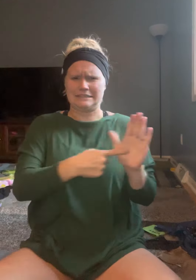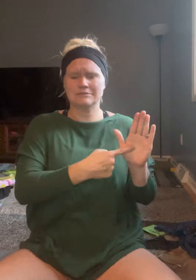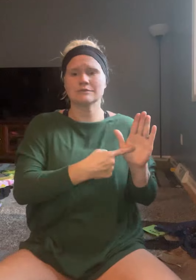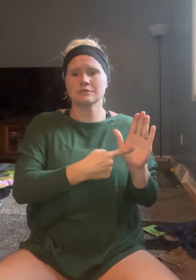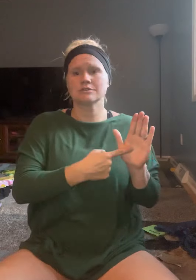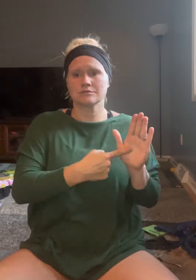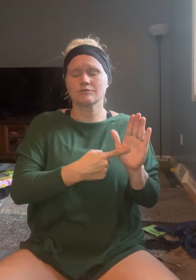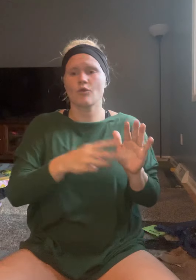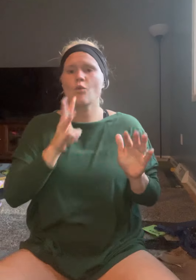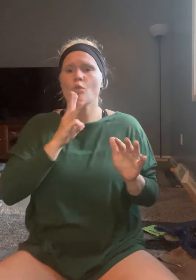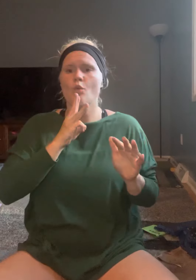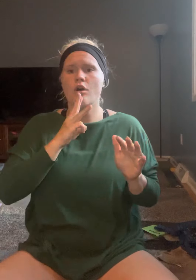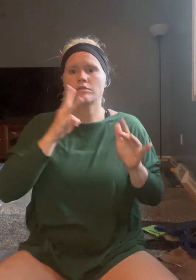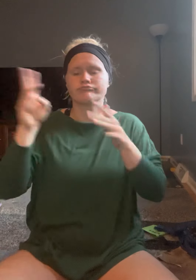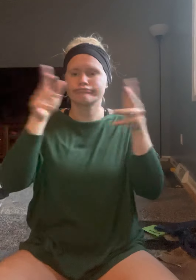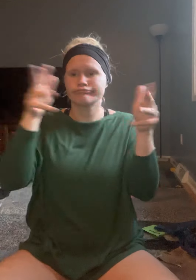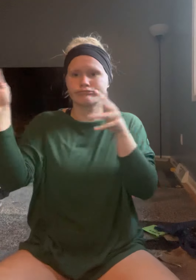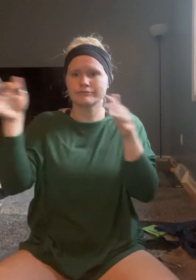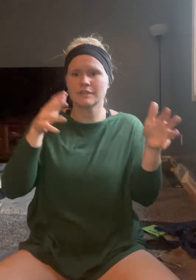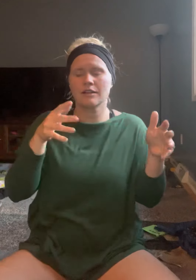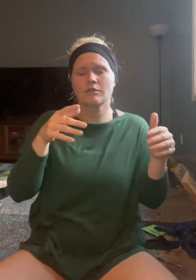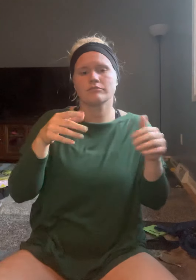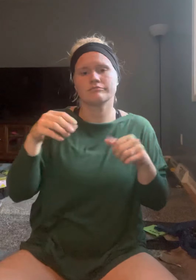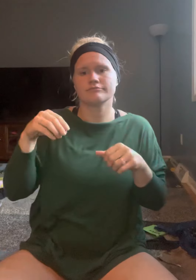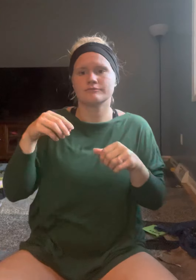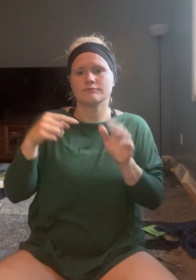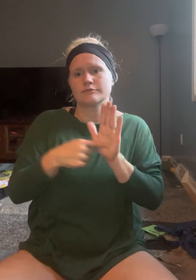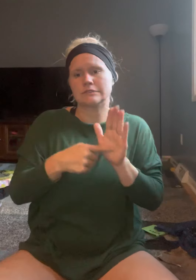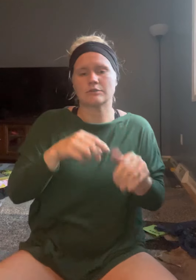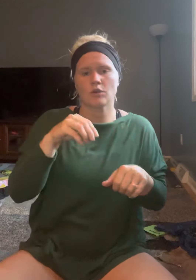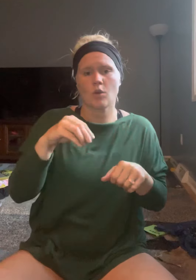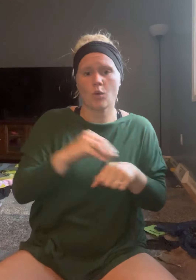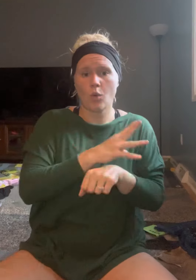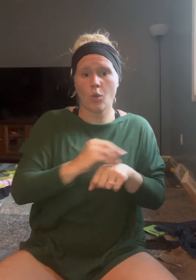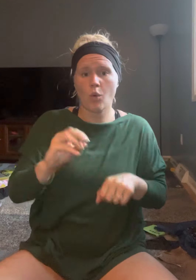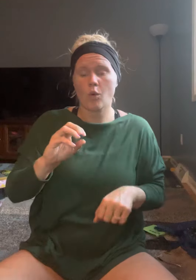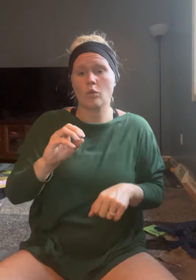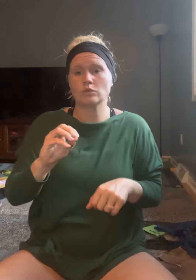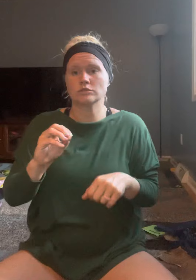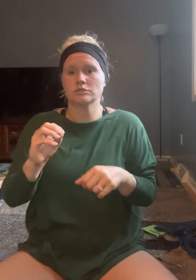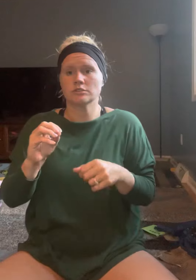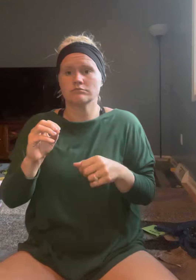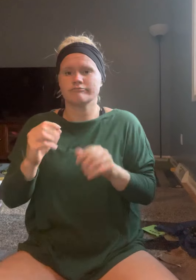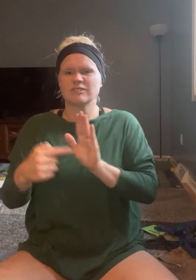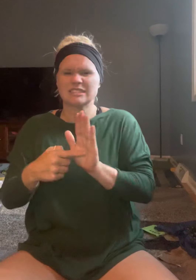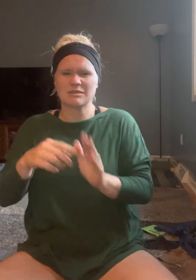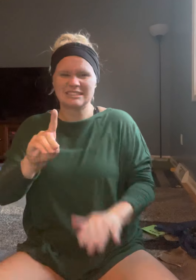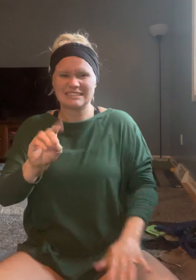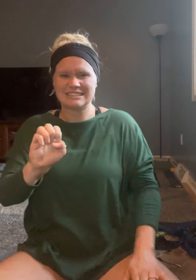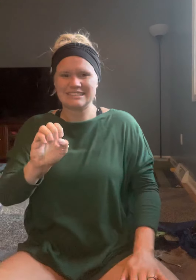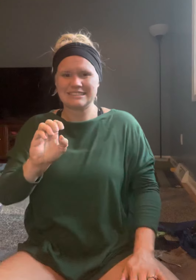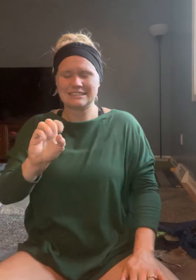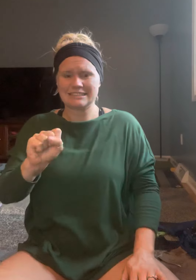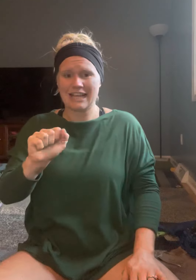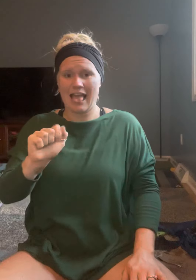oceans and we looked at principles of desalination, what was one principle that we used in desalination as far